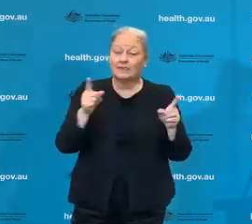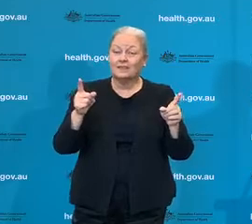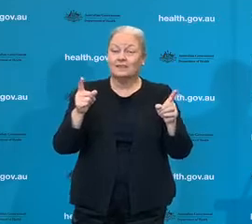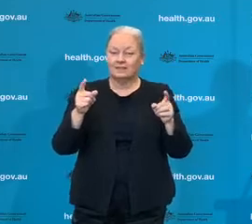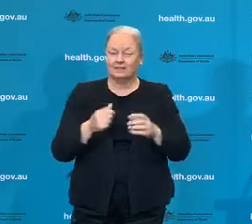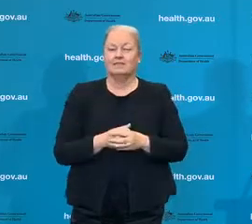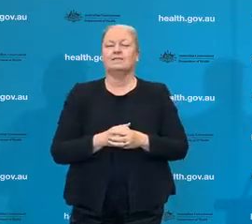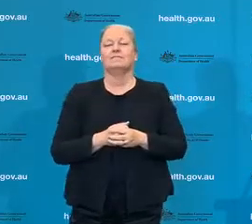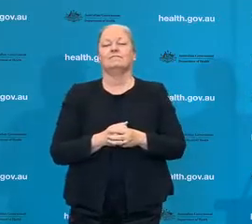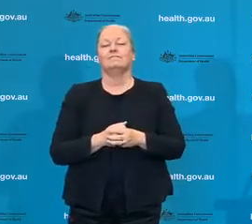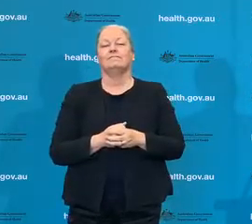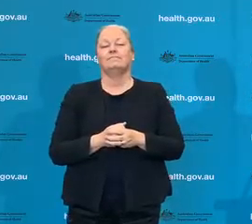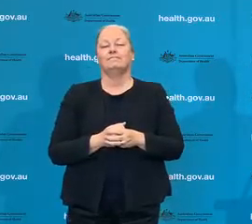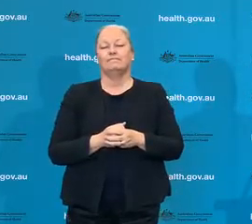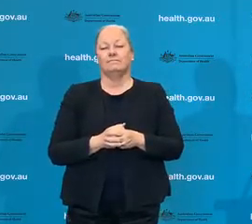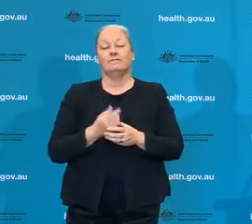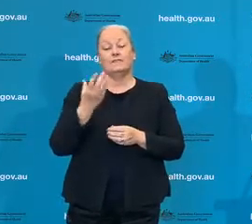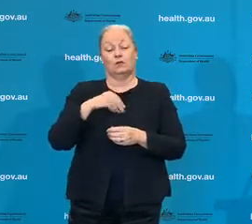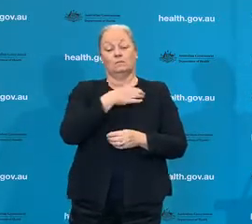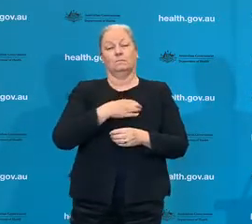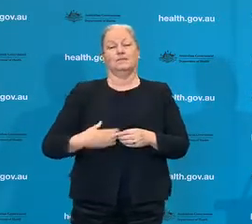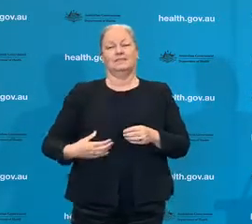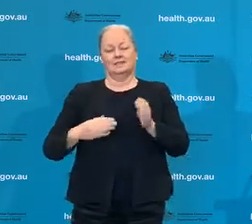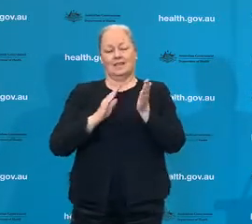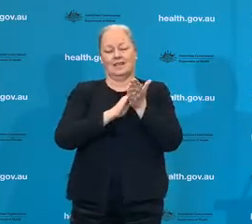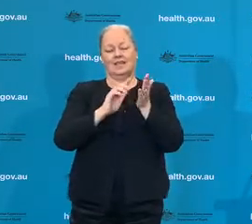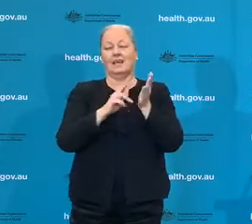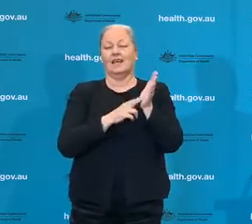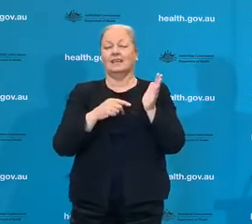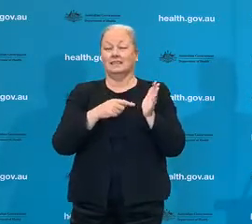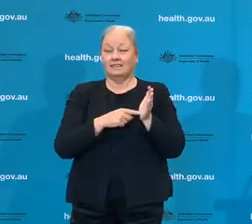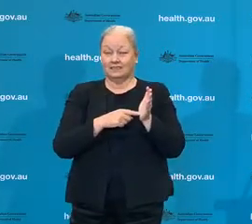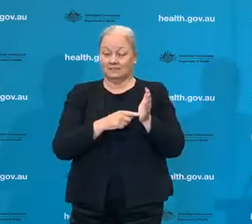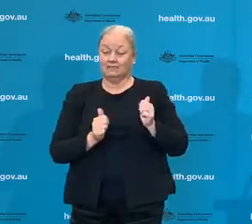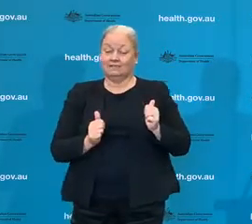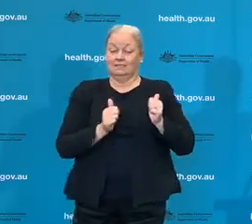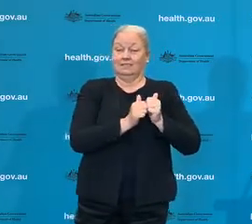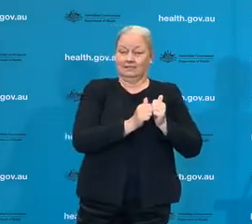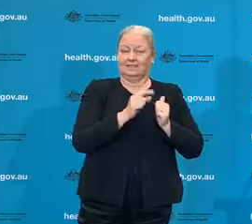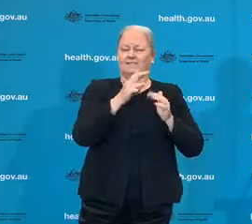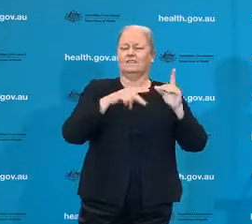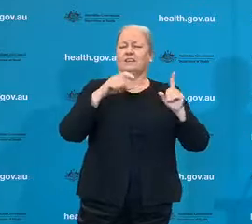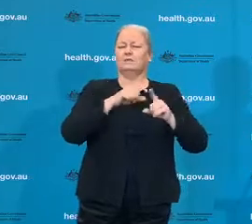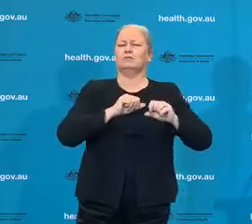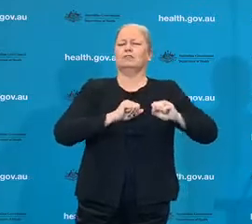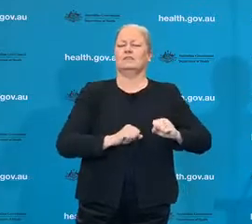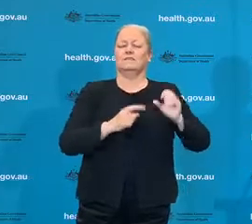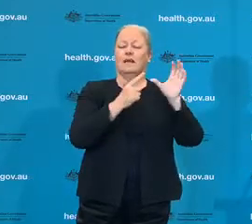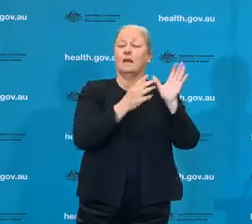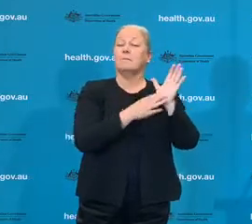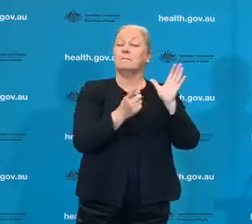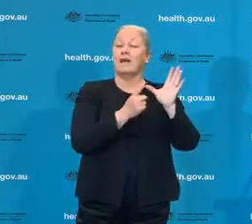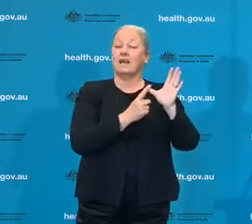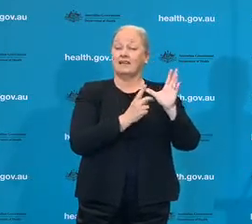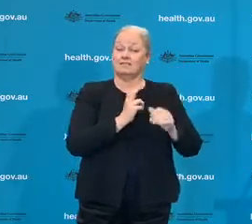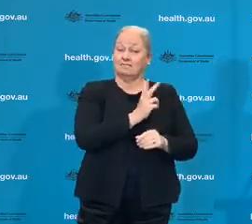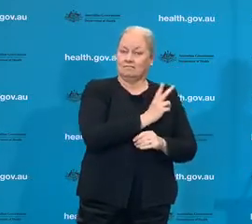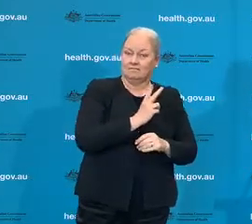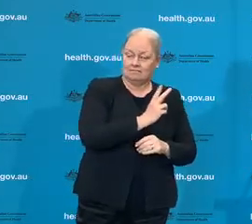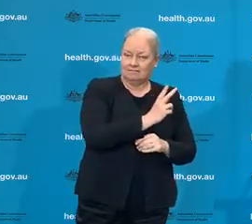the press release from Minister Hunt is a joint press release with the Federal President of the AMA as we work together